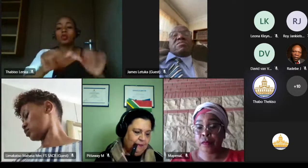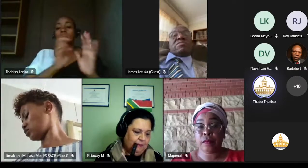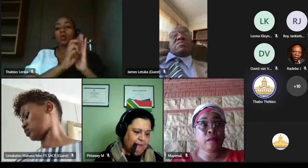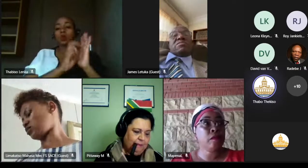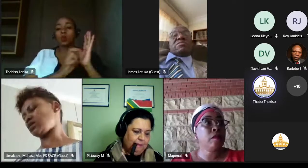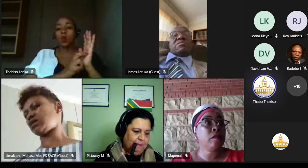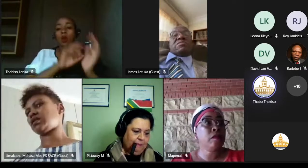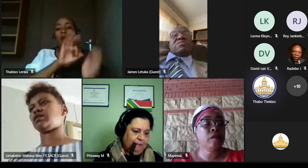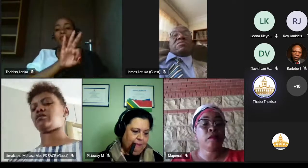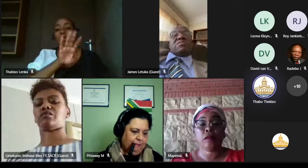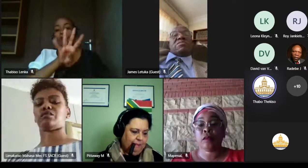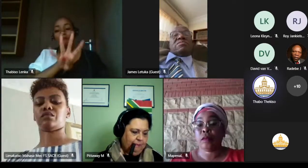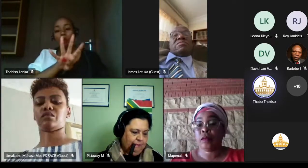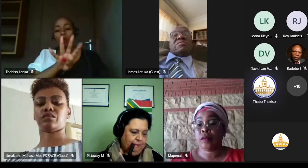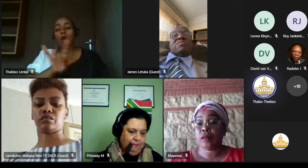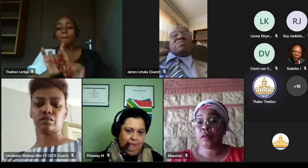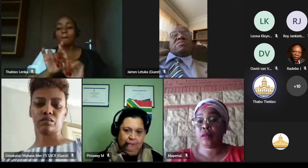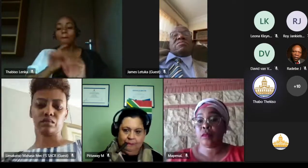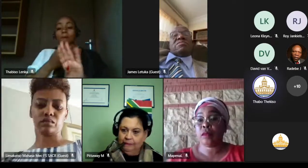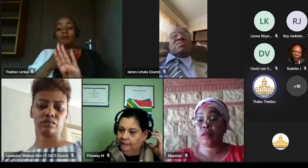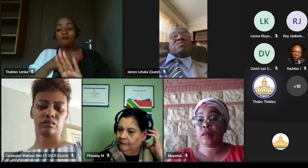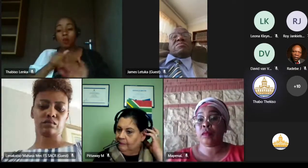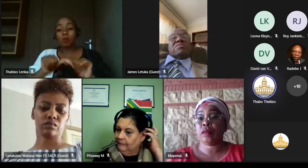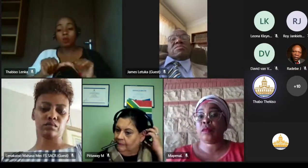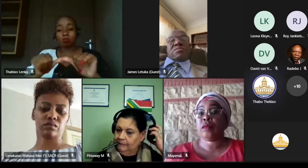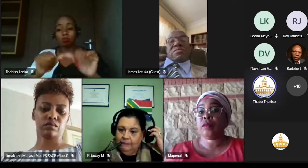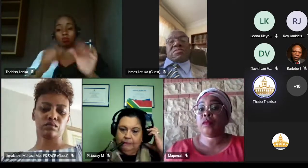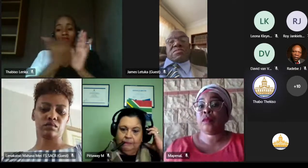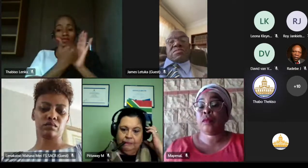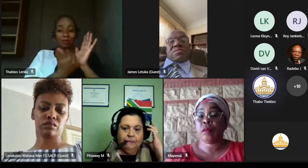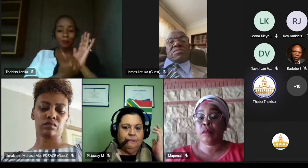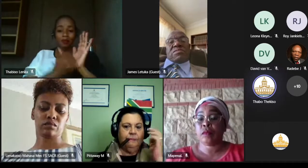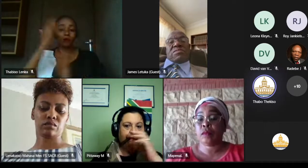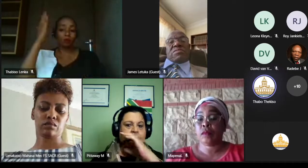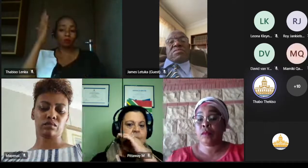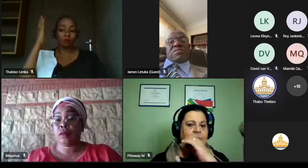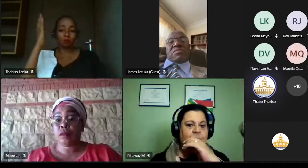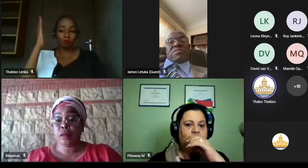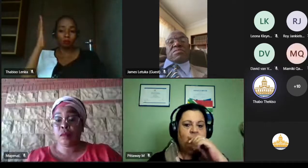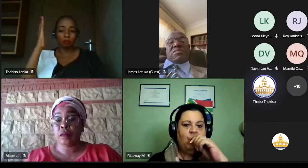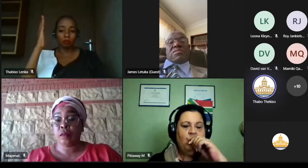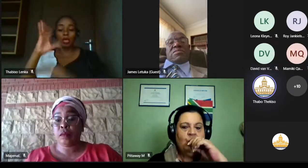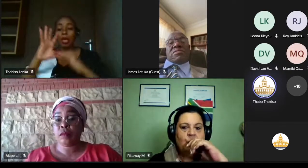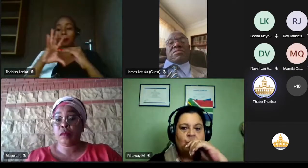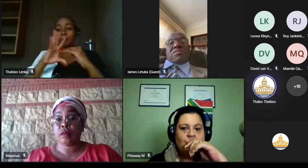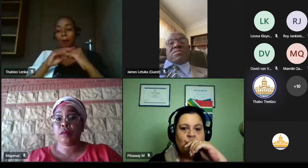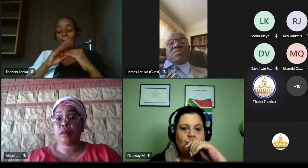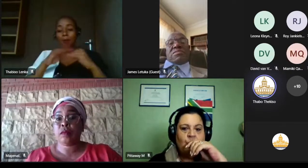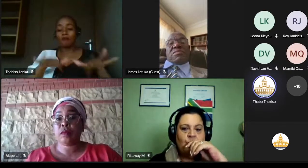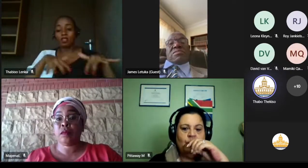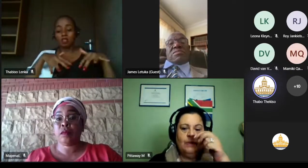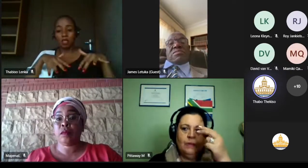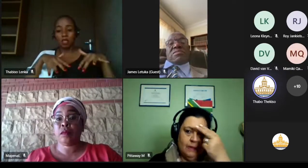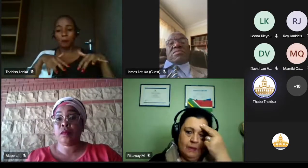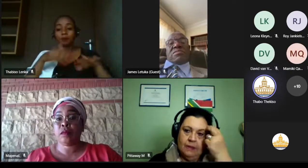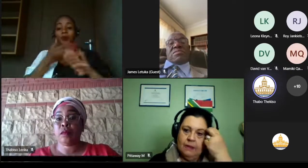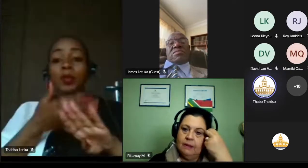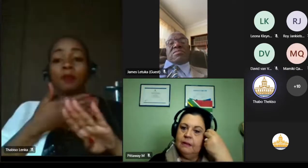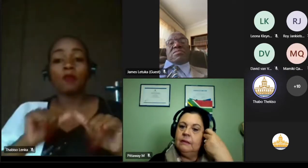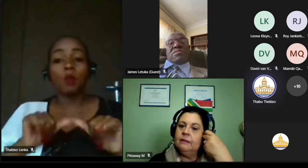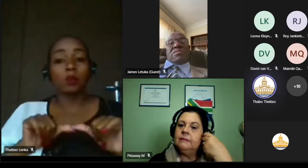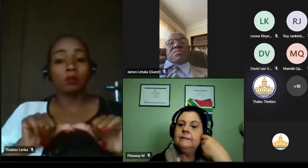34. But before we proceed to statements by members of the Executive Council and members of the Legislature, I wish